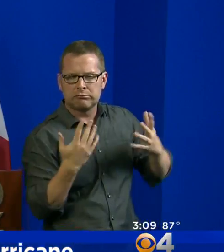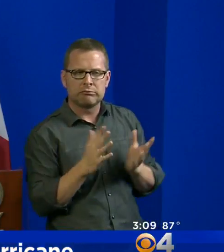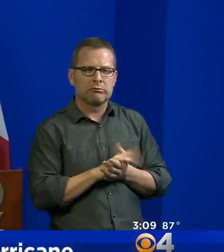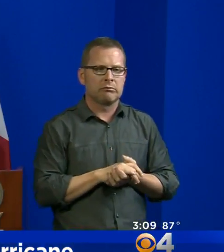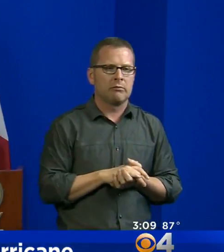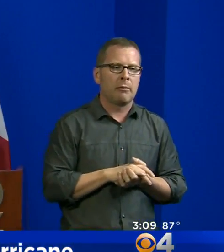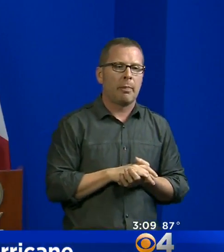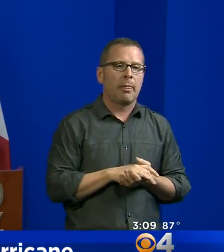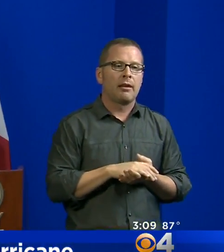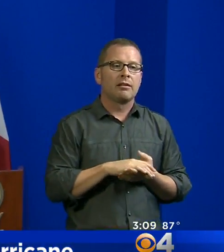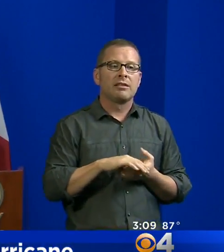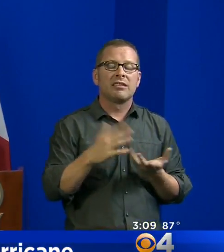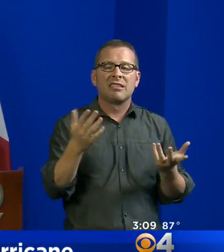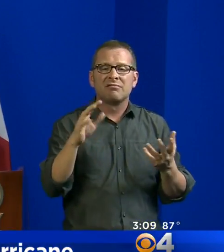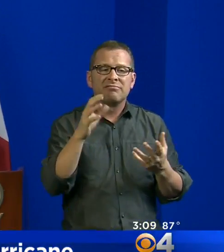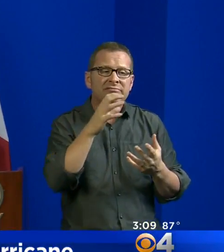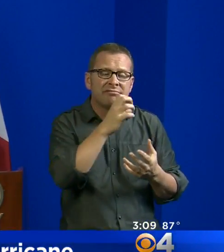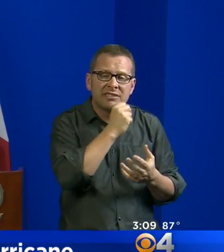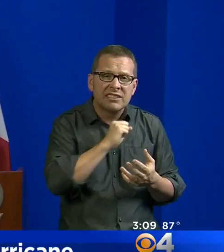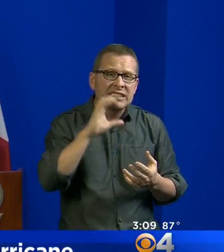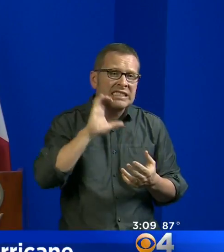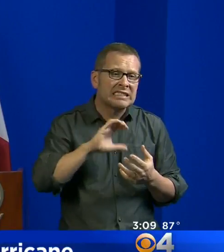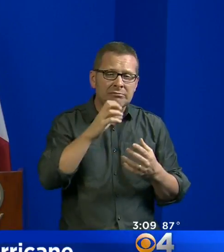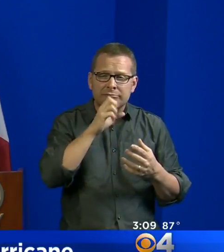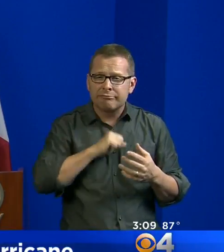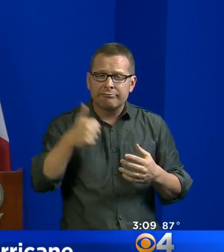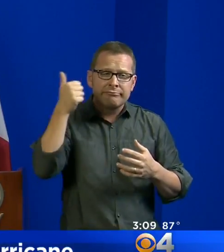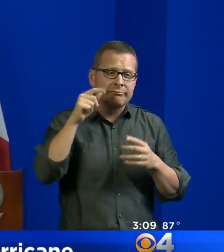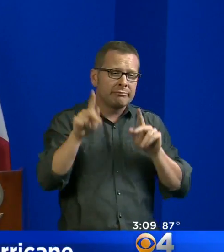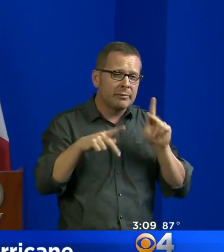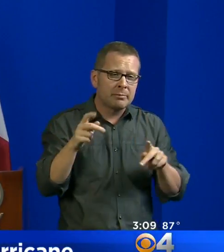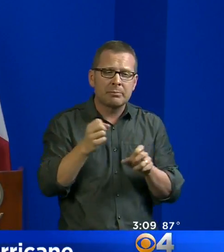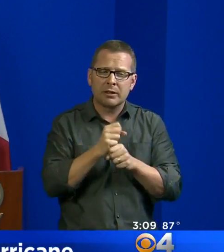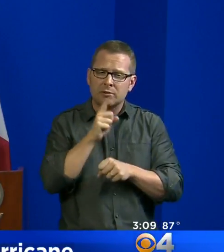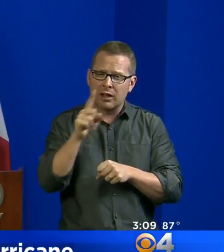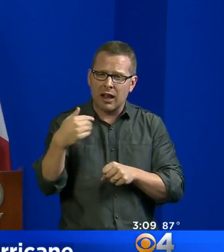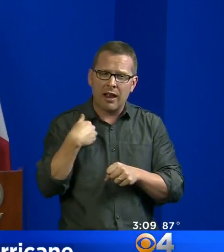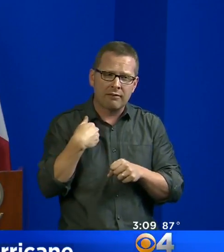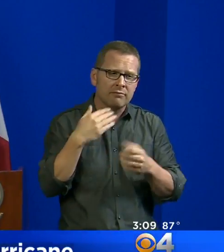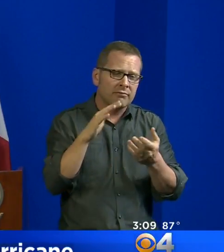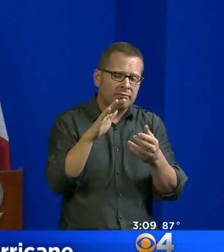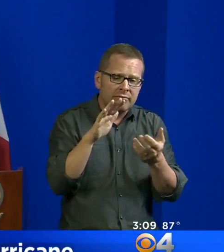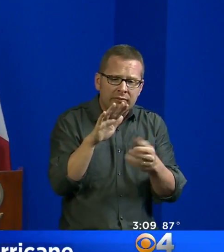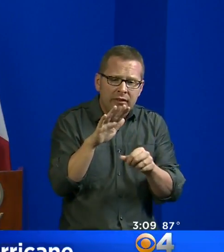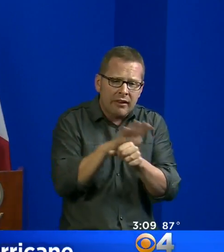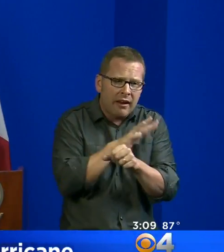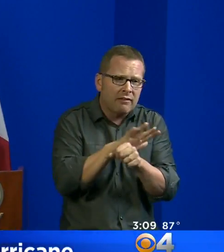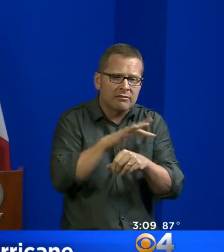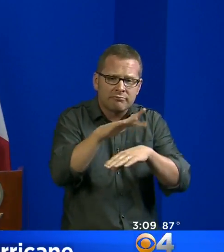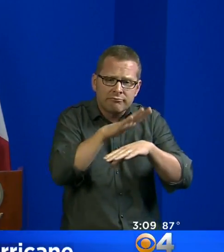all medications. Call your doctor, call your pharmacy, but get the medications and